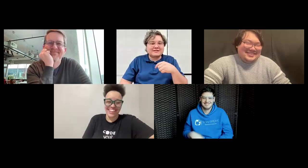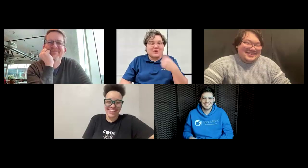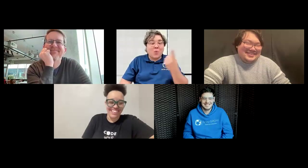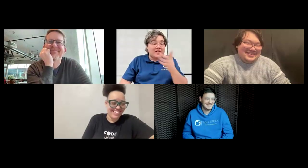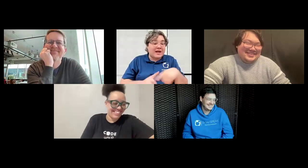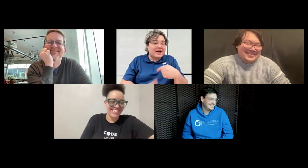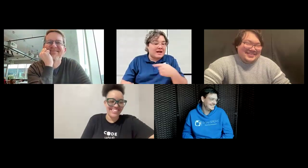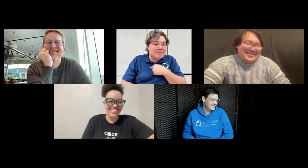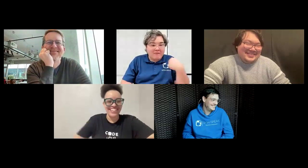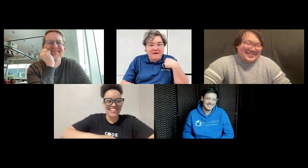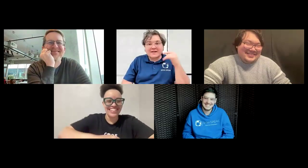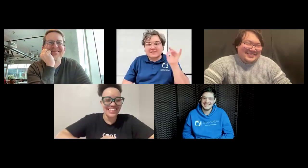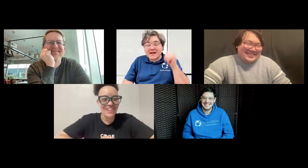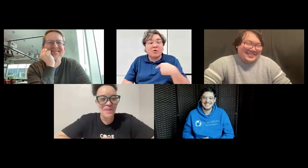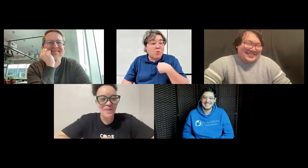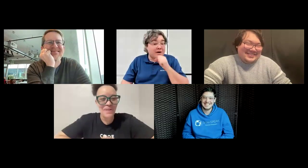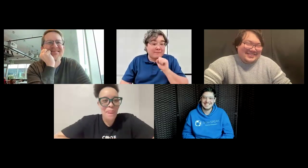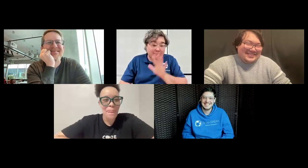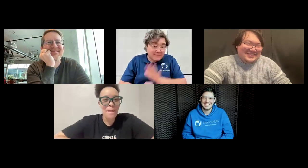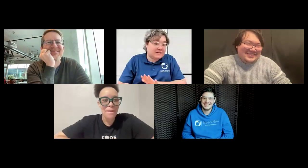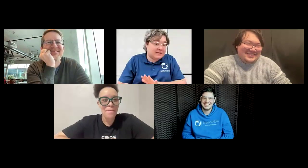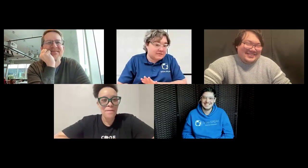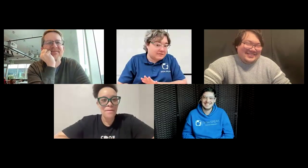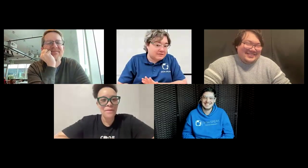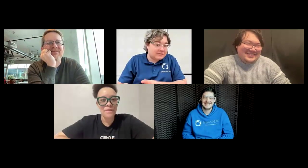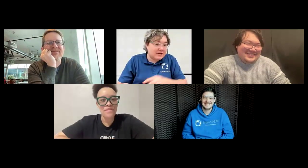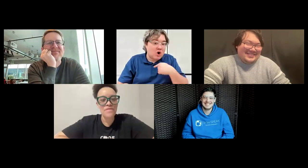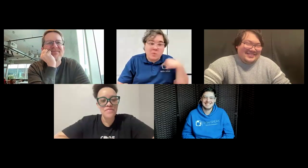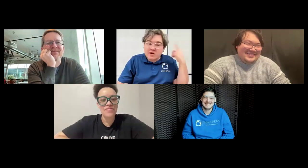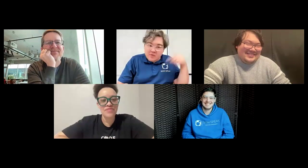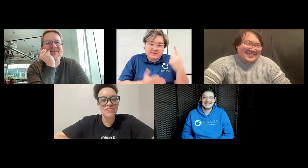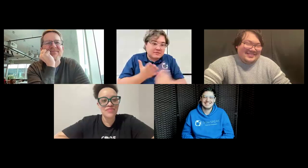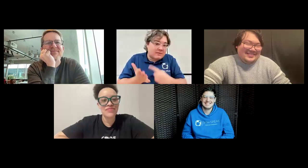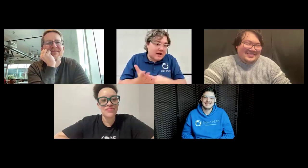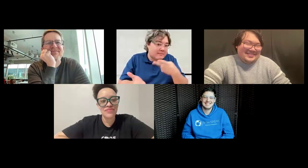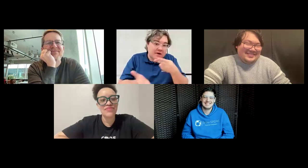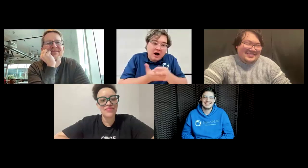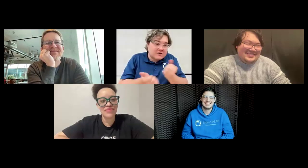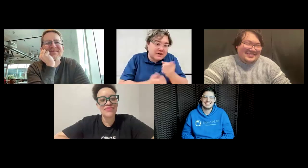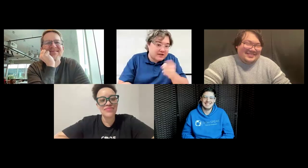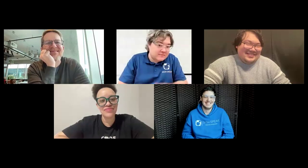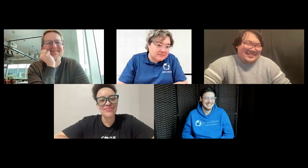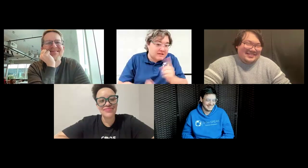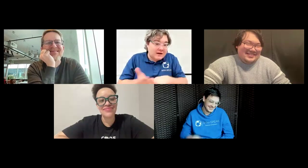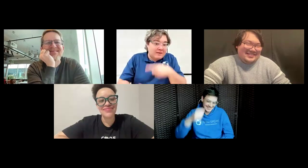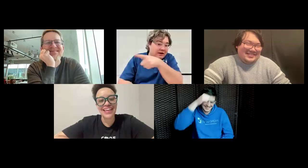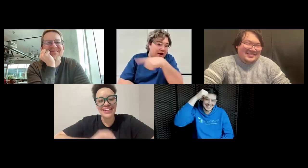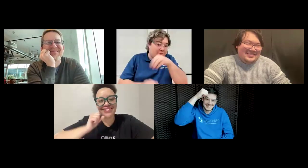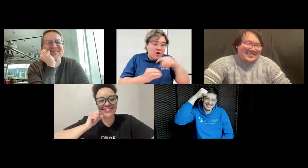lot of ramen. Right, the ramen. Yeah. Yeah, and so, but we are committed. We are crazy about